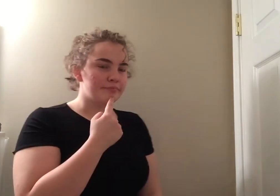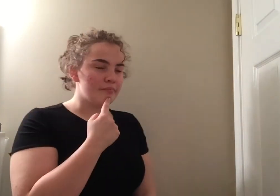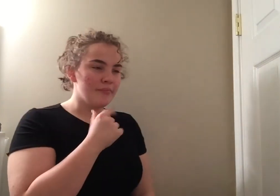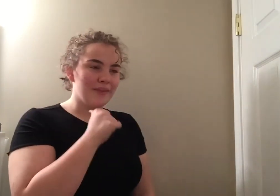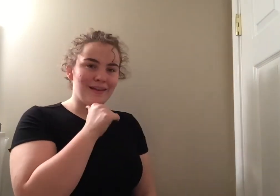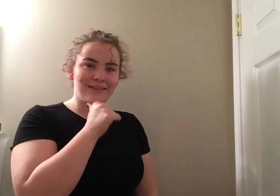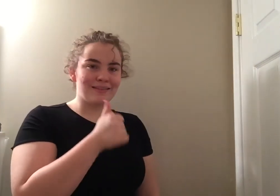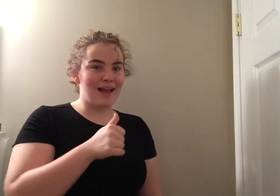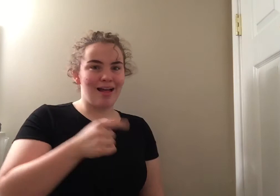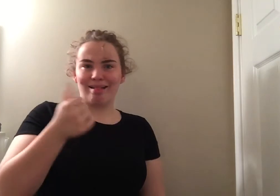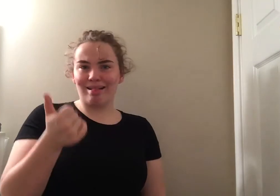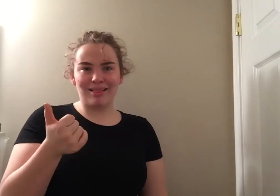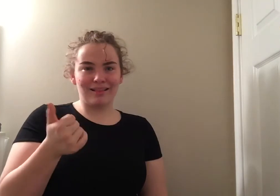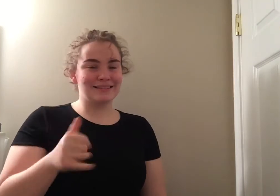stayed.